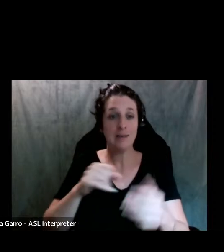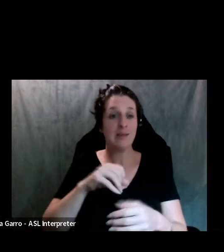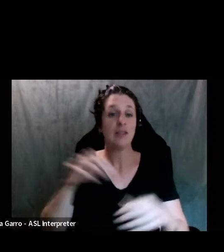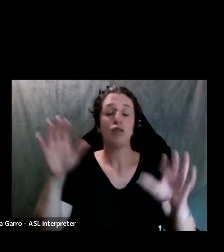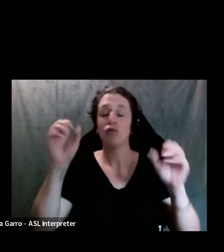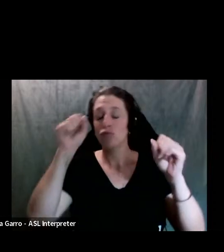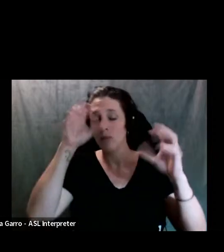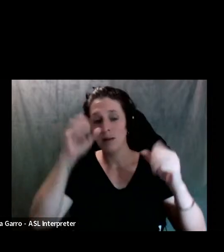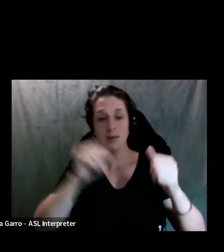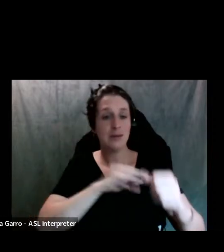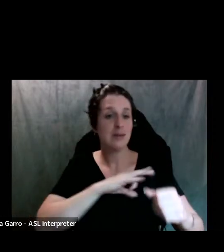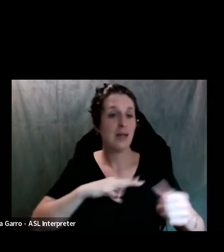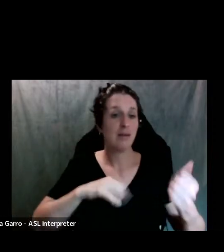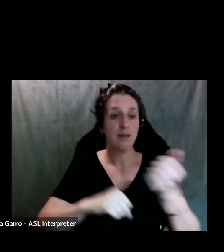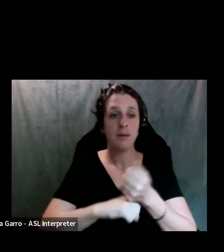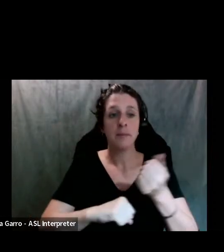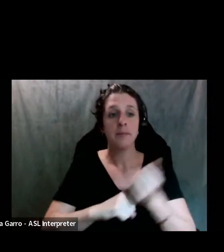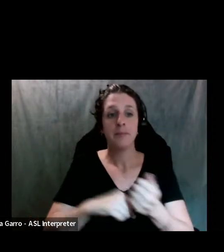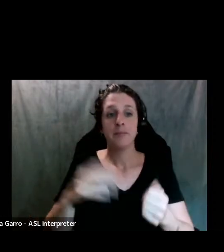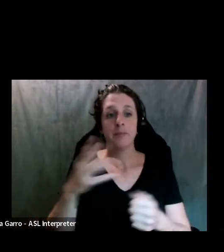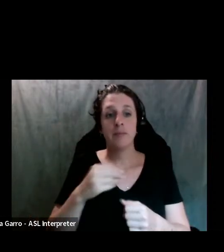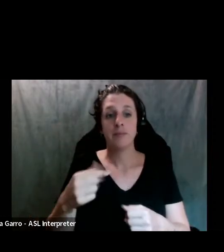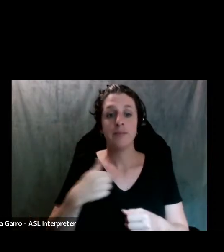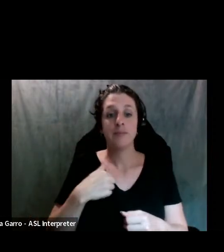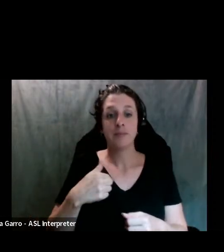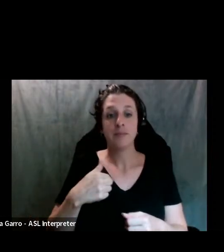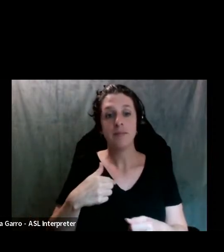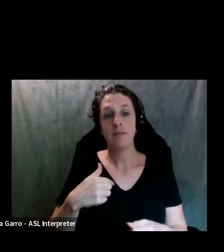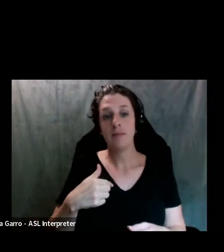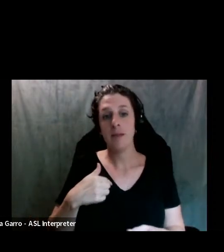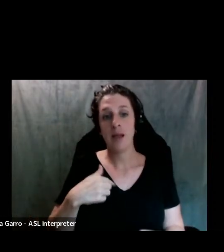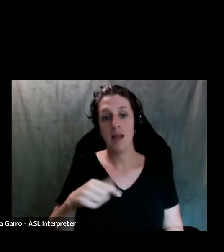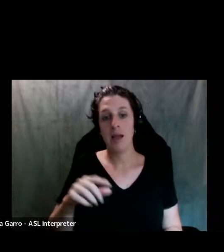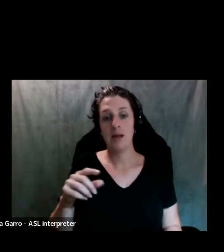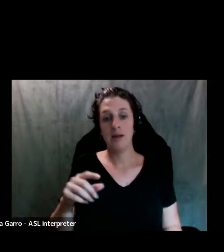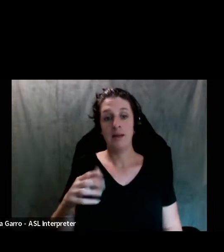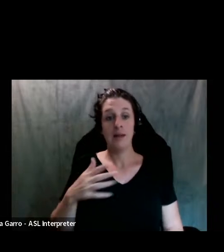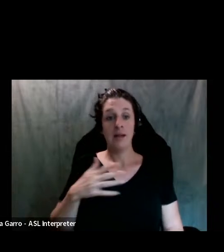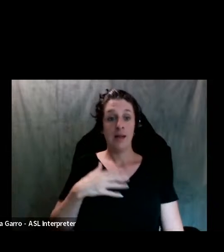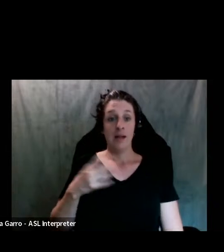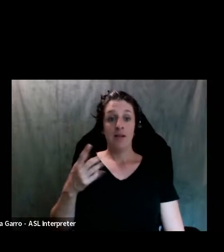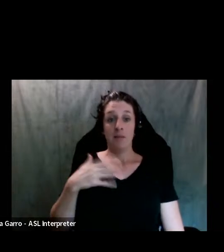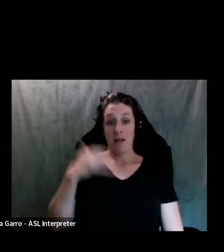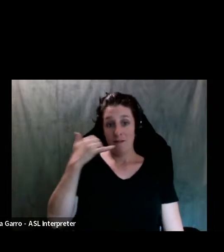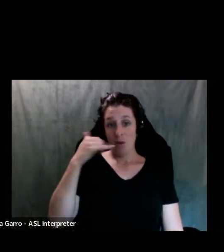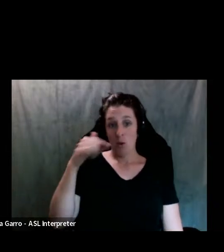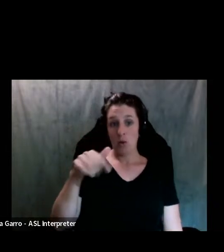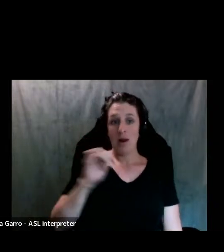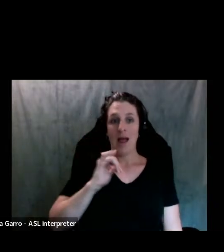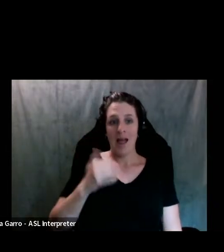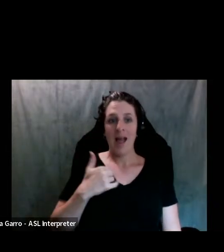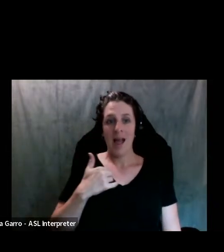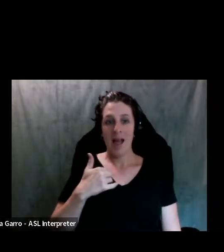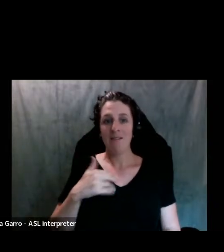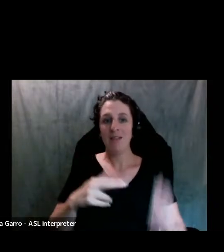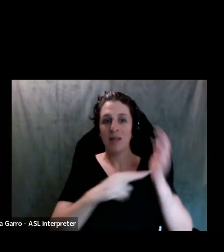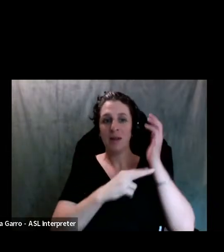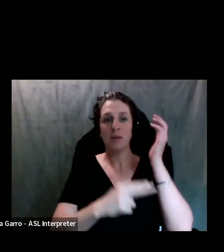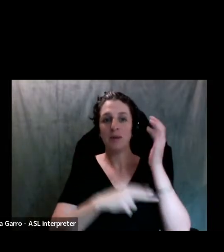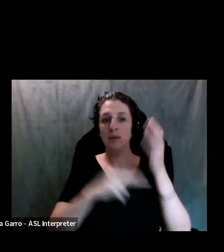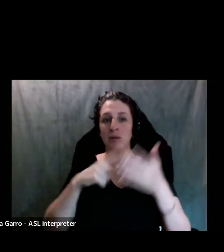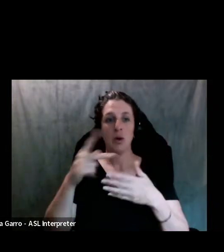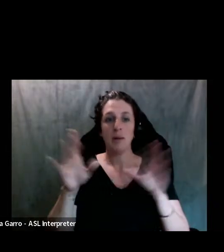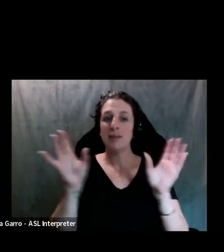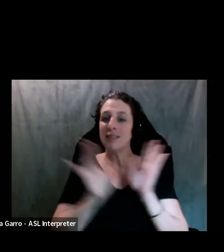support. And I know that I carry my personal. I only have one phone, my personal phone. I have the bridge program sticker, and a lot of